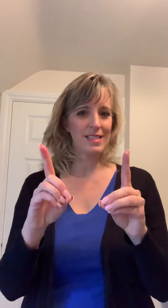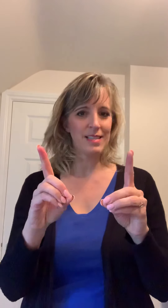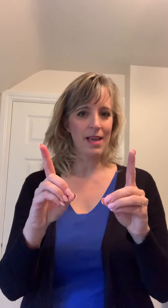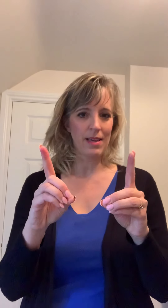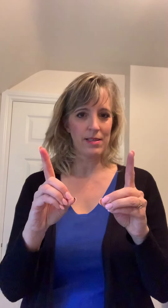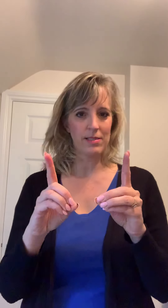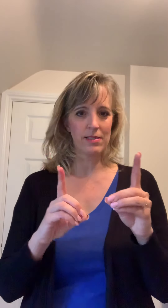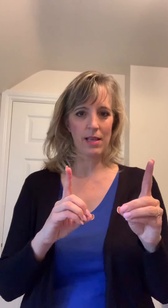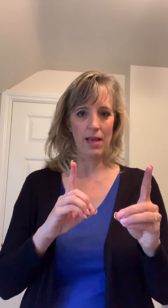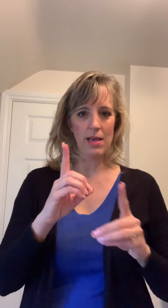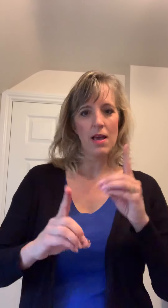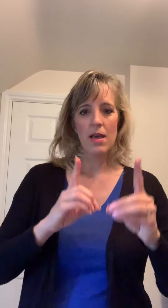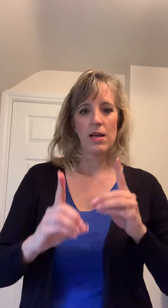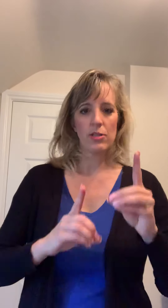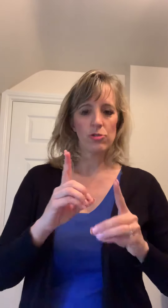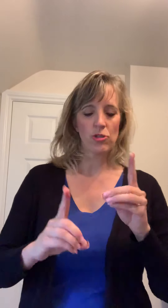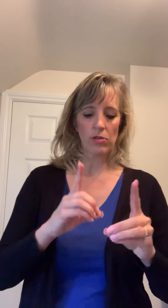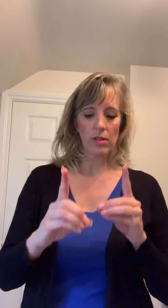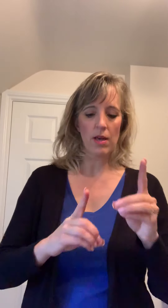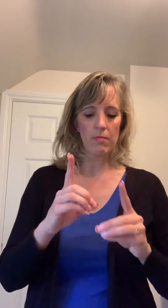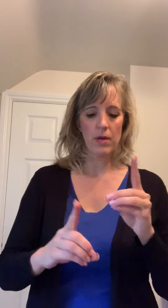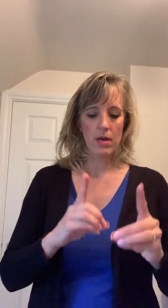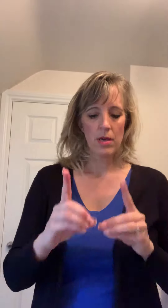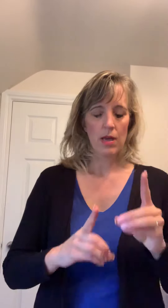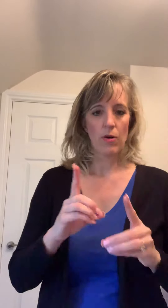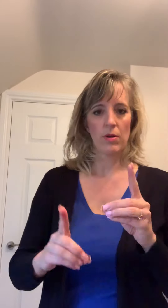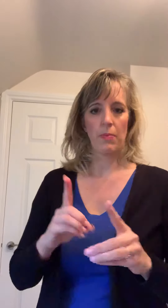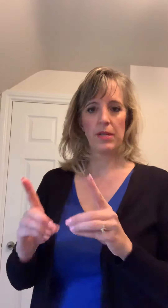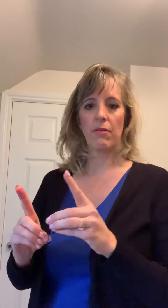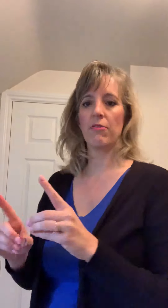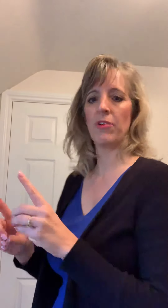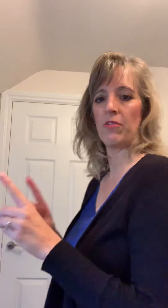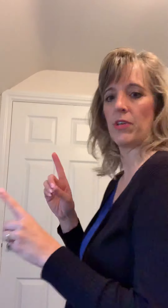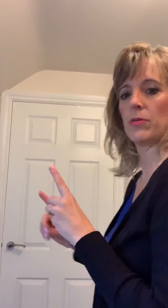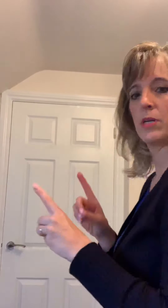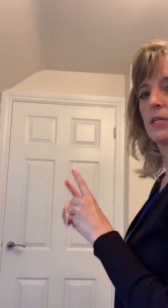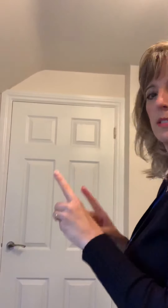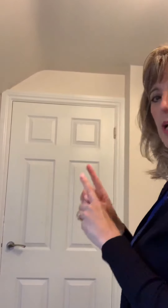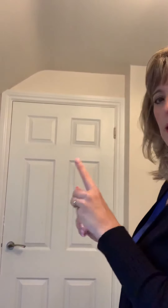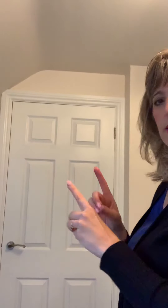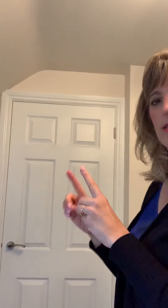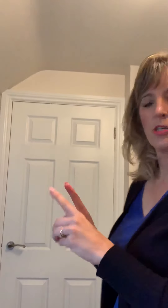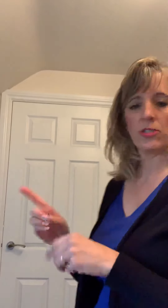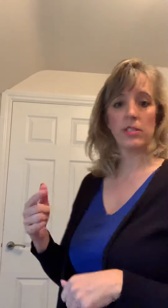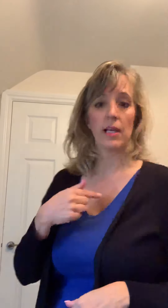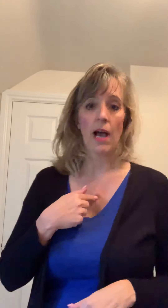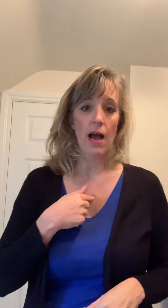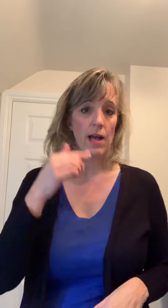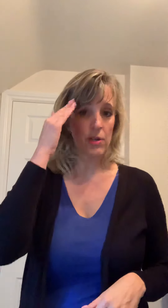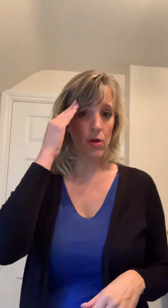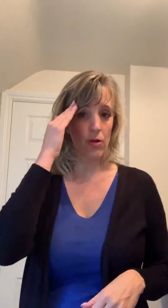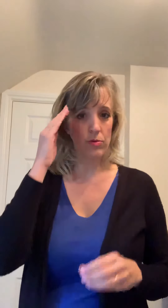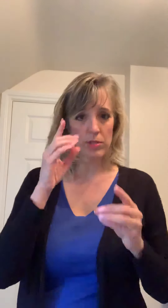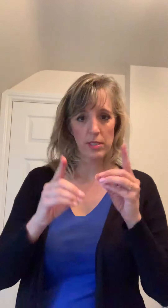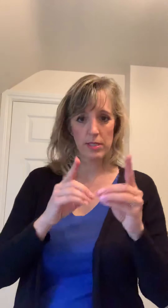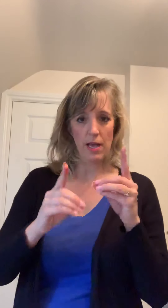D hands, okay? And you circle them going up and down in front of you, sign. So you could say, I know